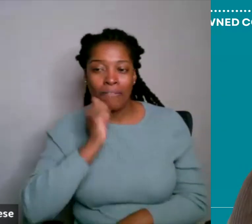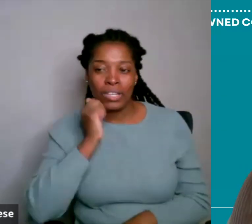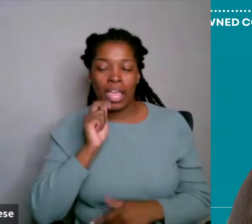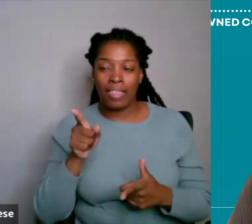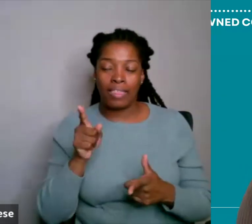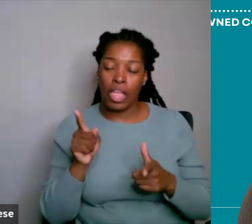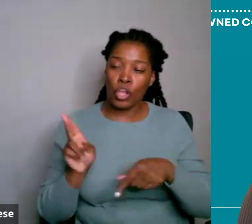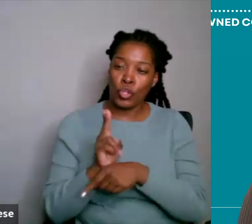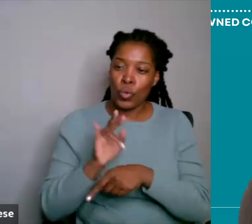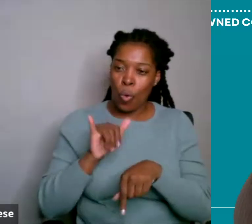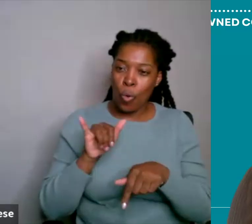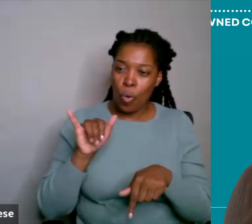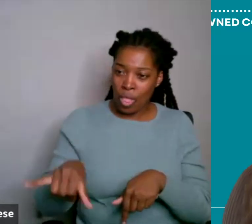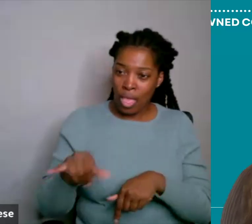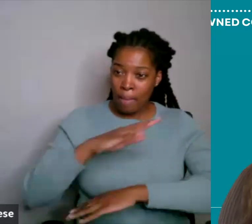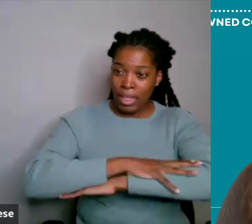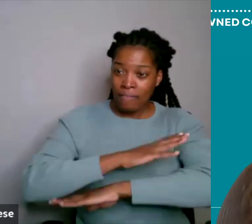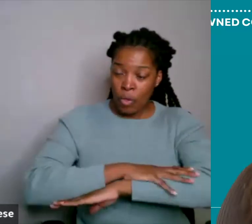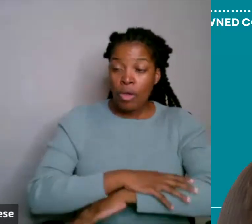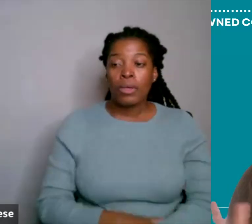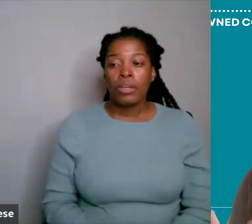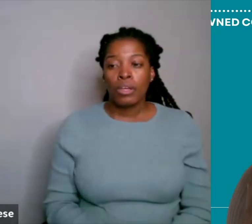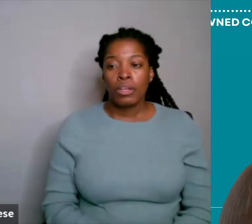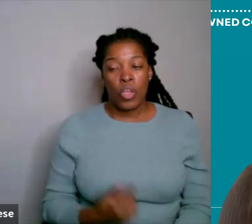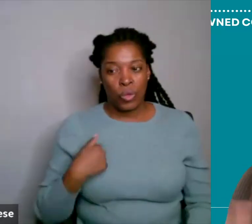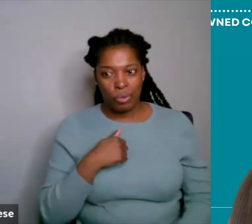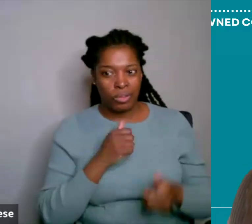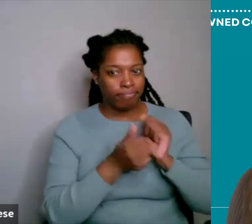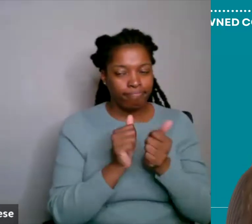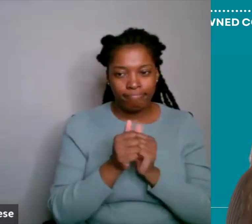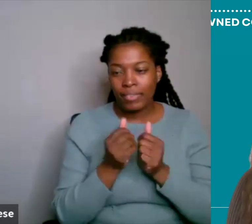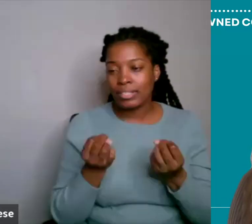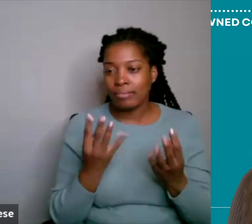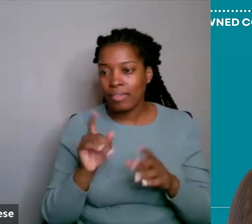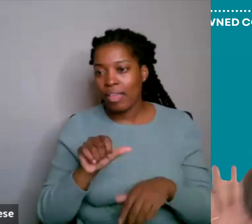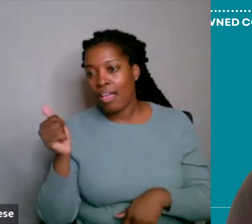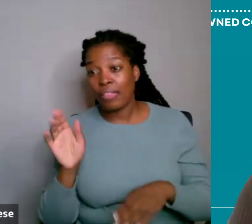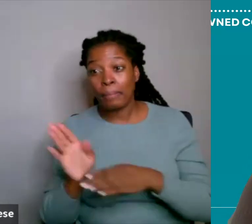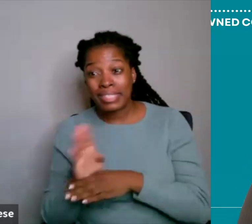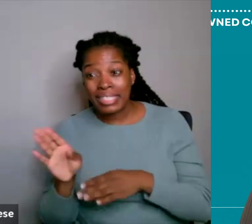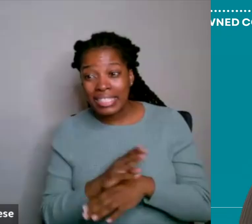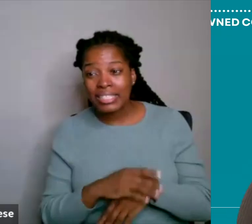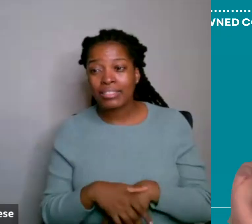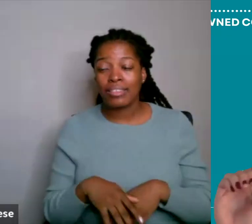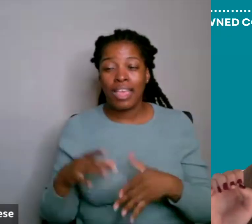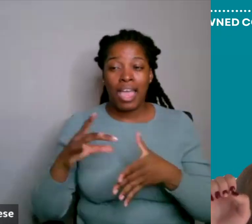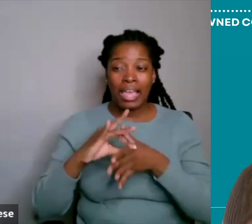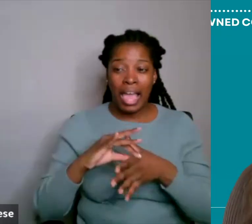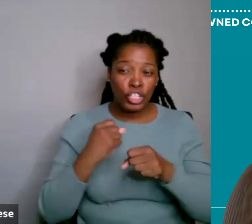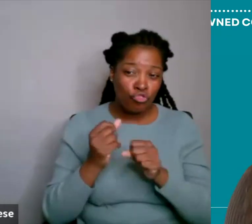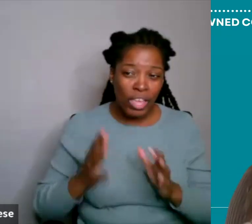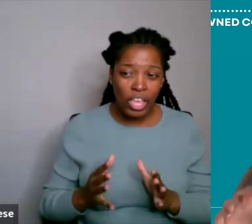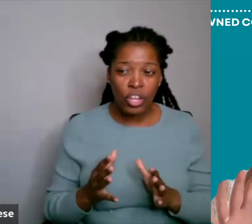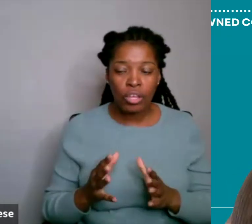they're spending on that platform. We're competing with several other different businesses and content